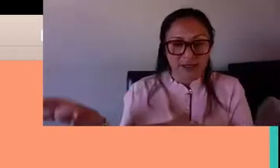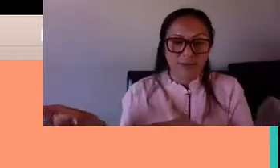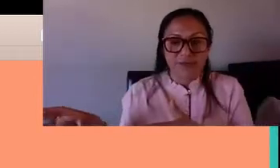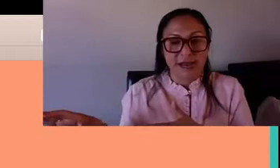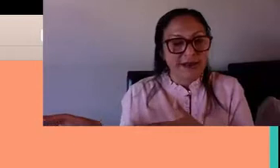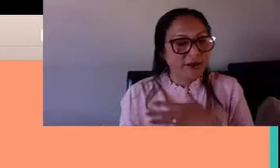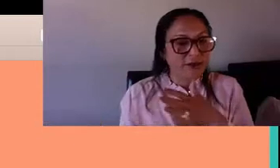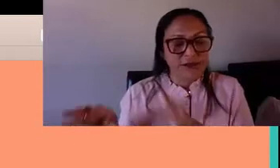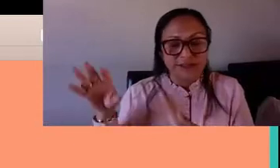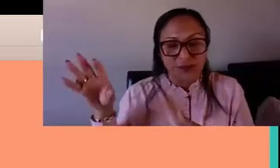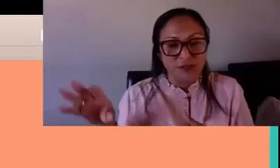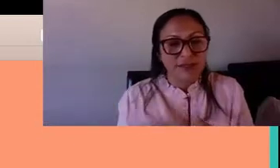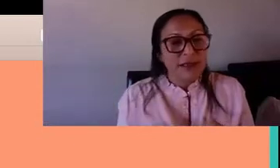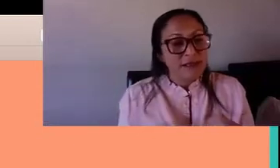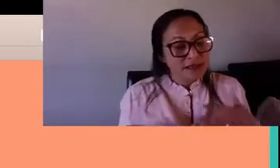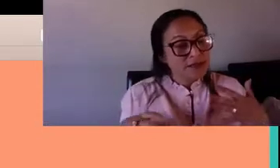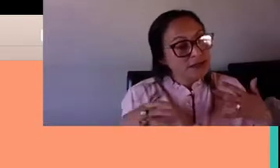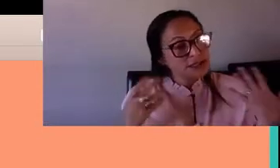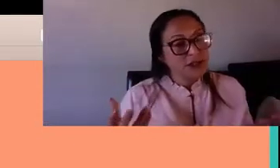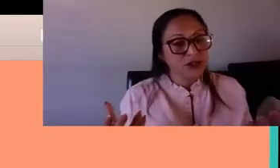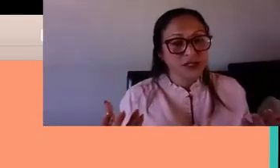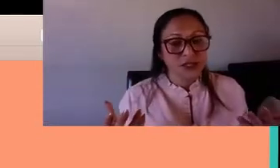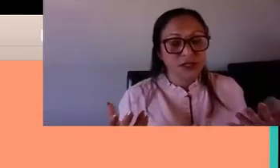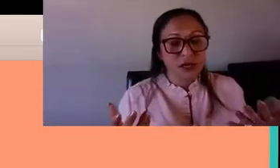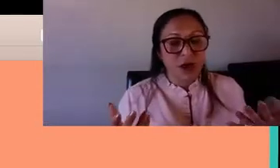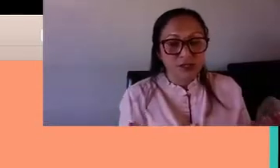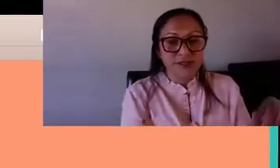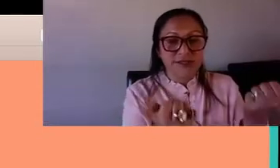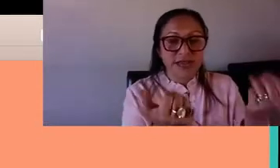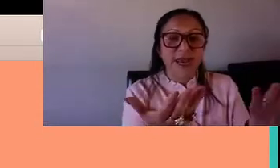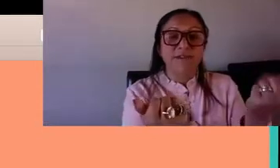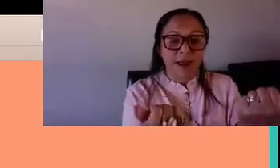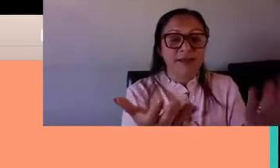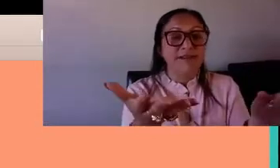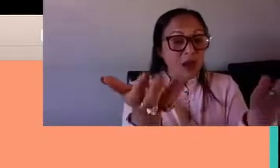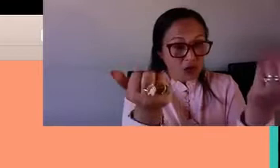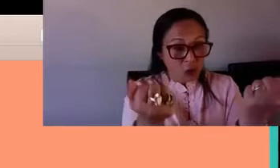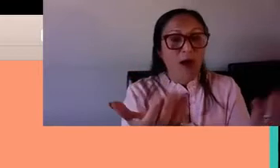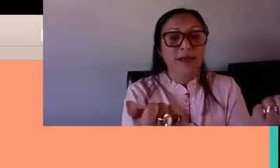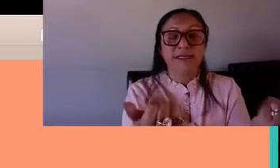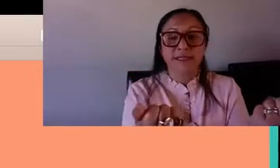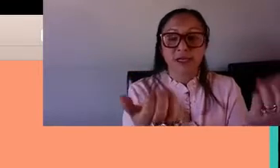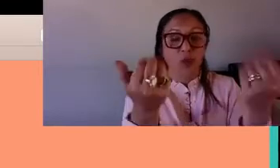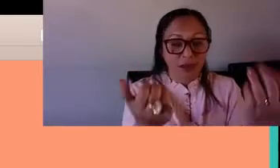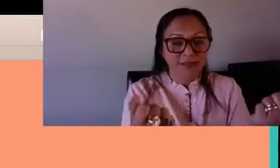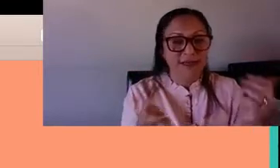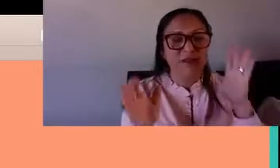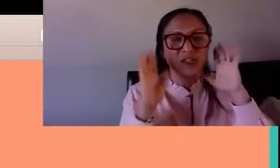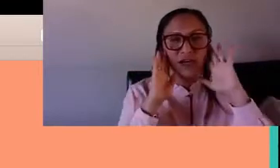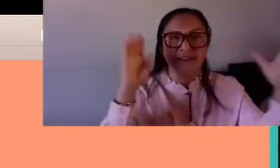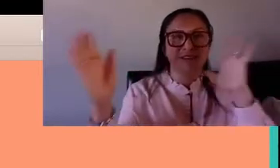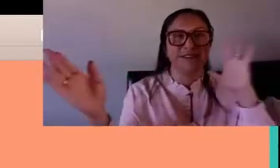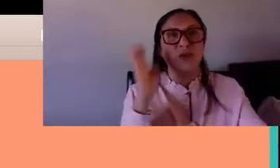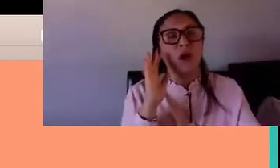the daycares, preschools, the teachers could also use the same sign and say, you want? And so the